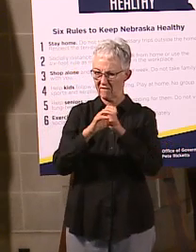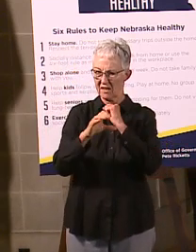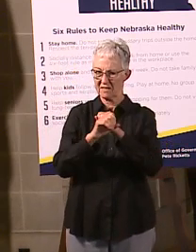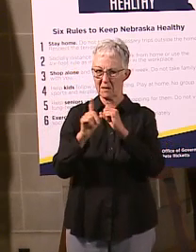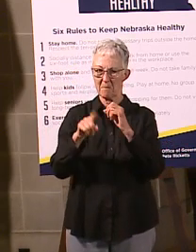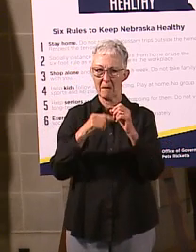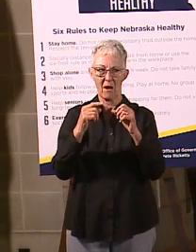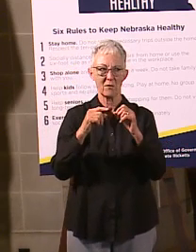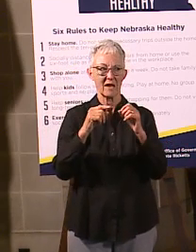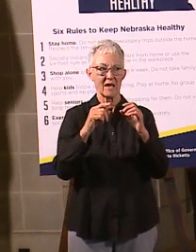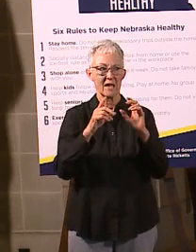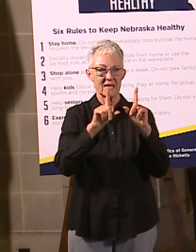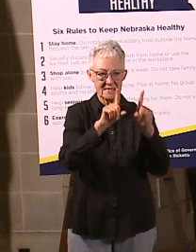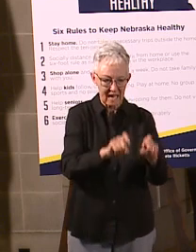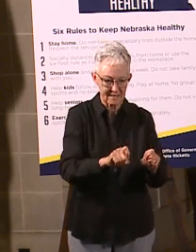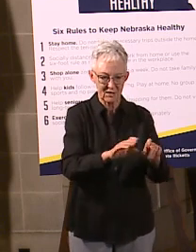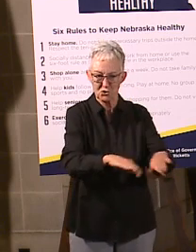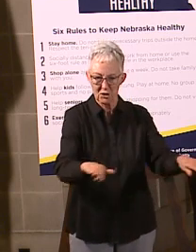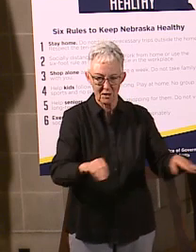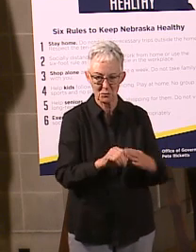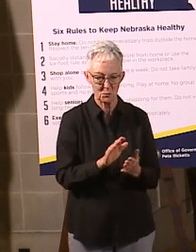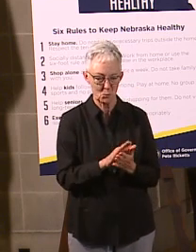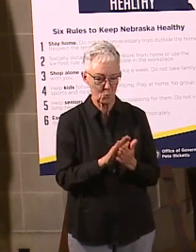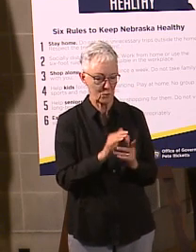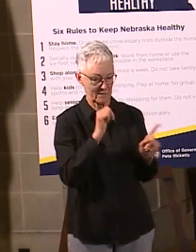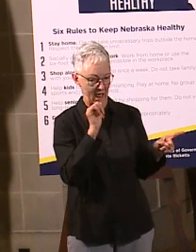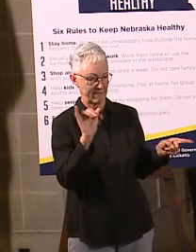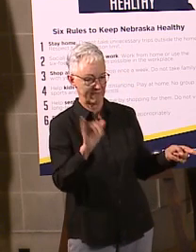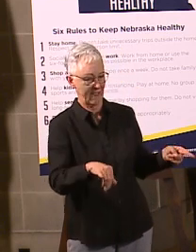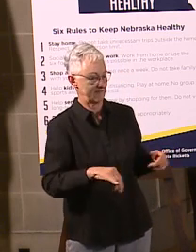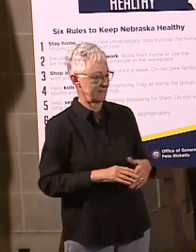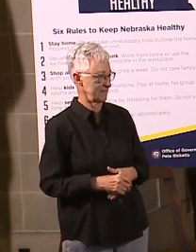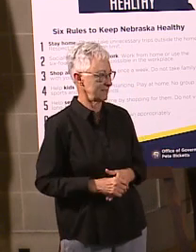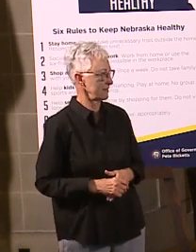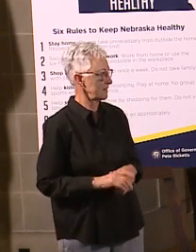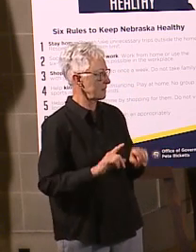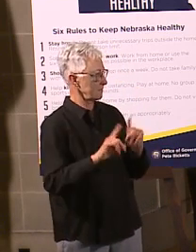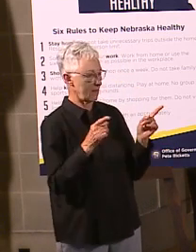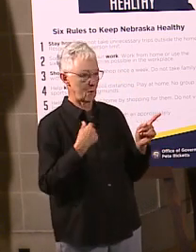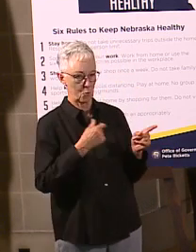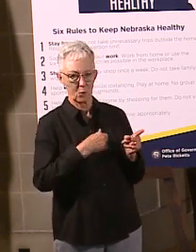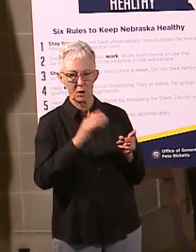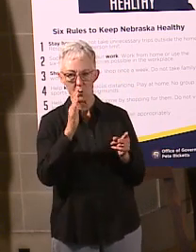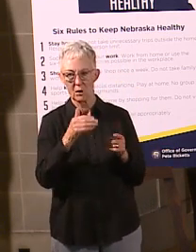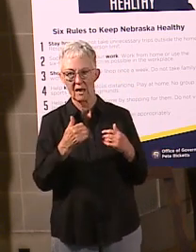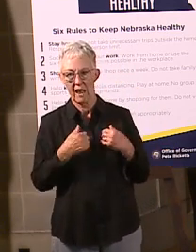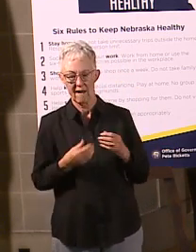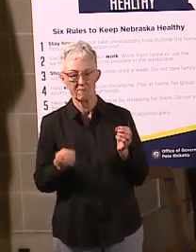But the reality for us is we're going to have better and better data as we go through this summer to be able to make really solid decisions.